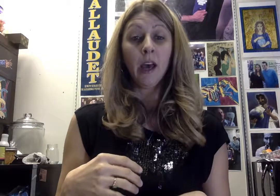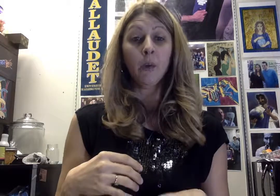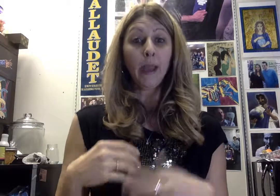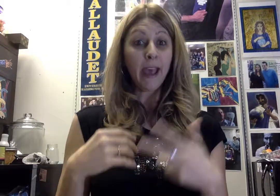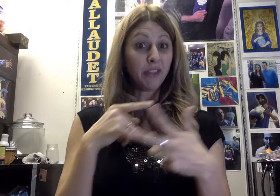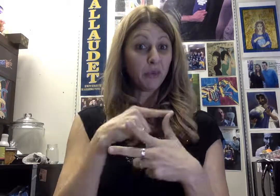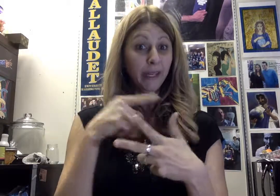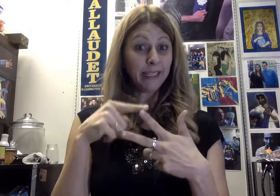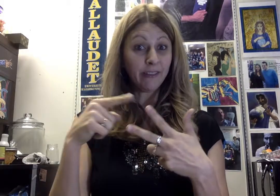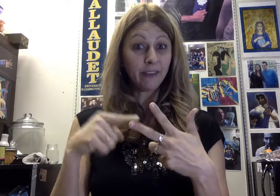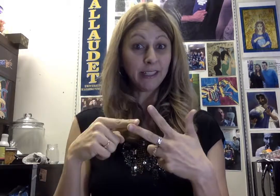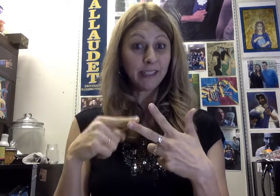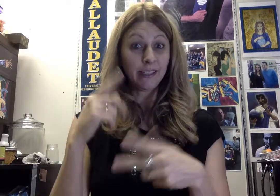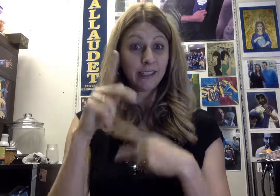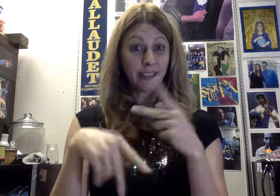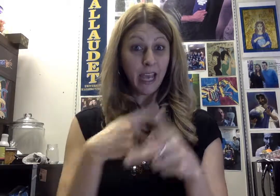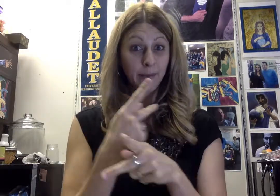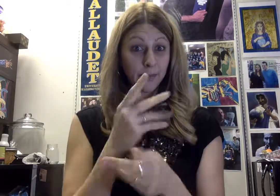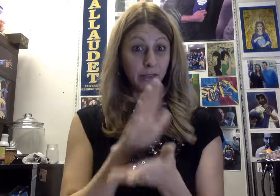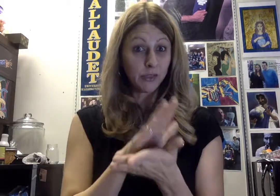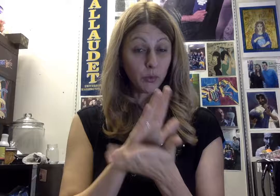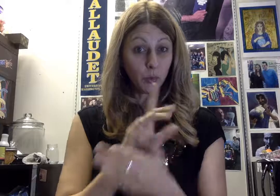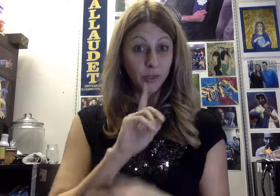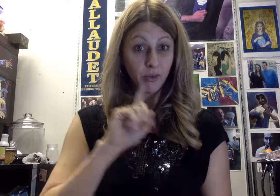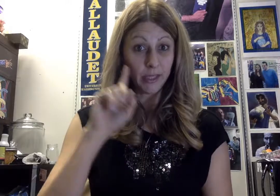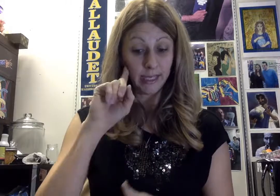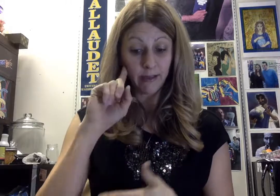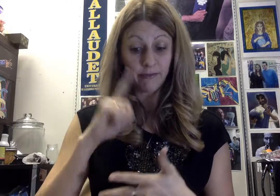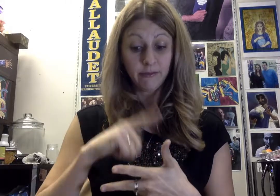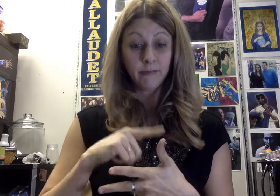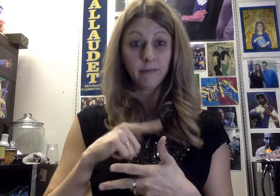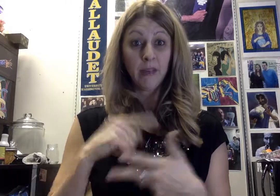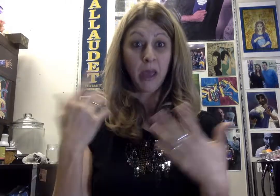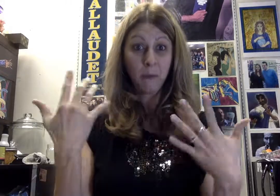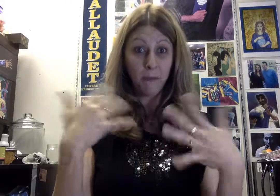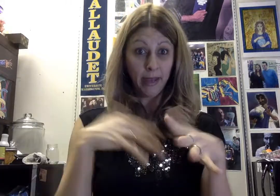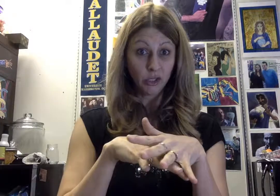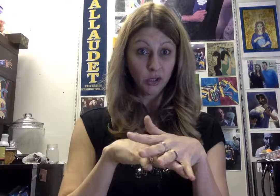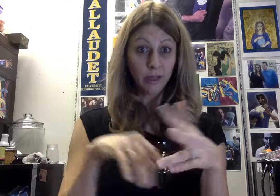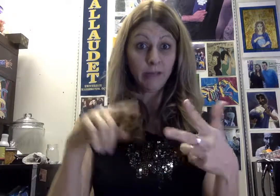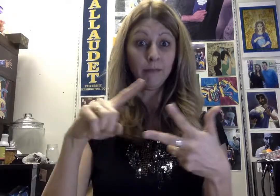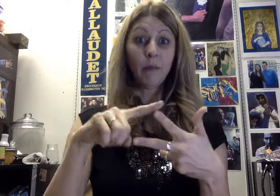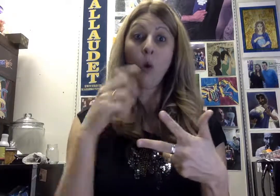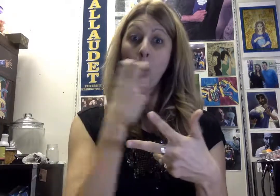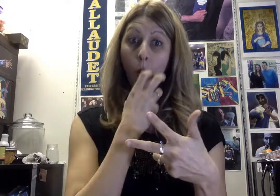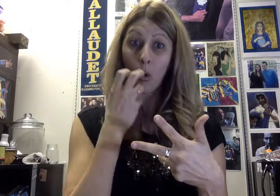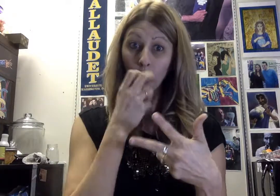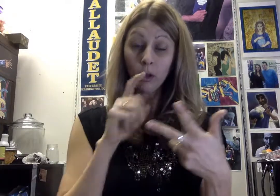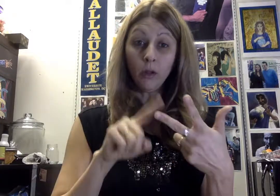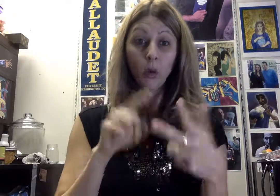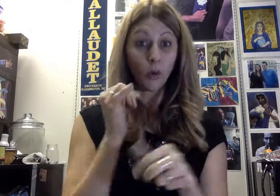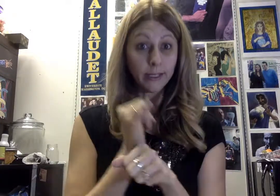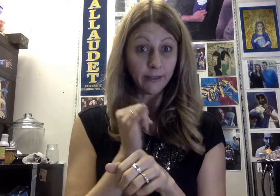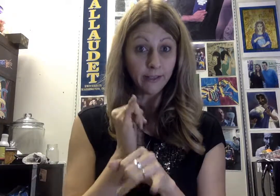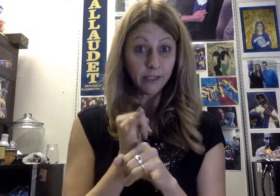We have 3 different types of schools for the deaf: mainstream, oral, or deaf